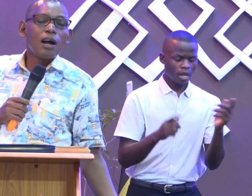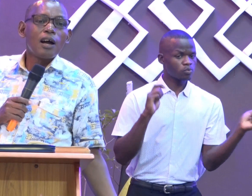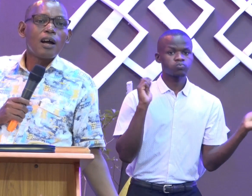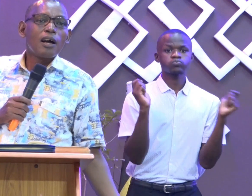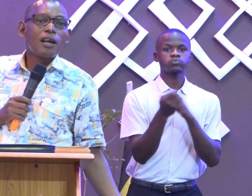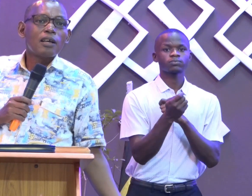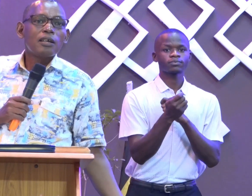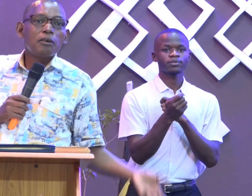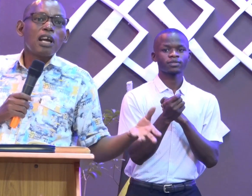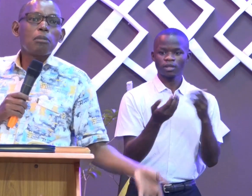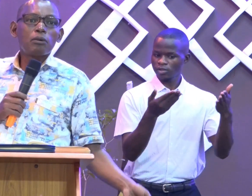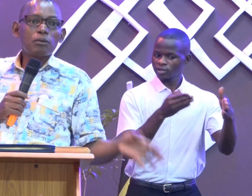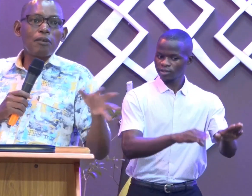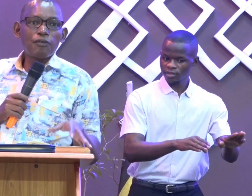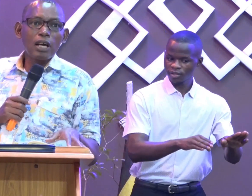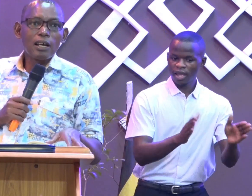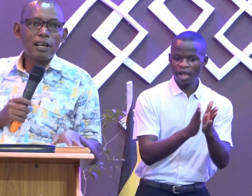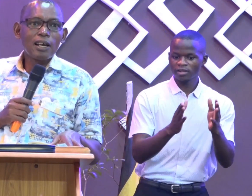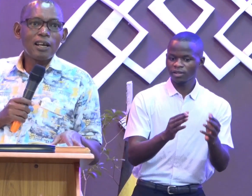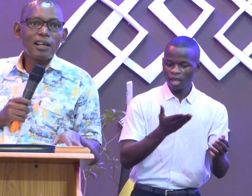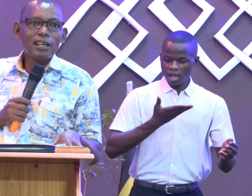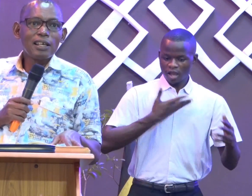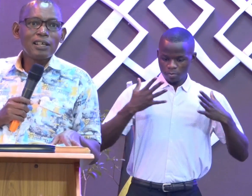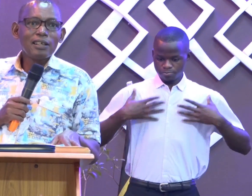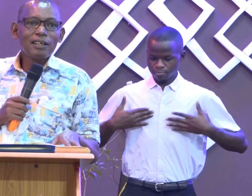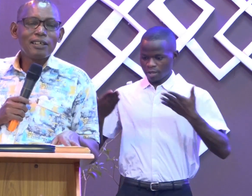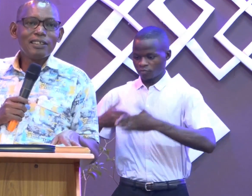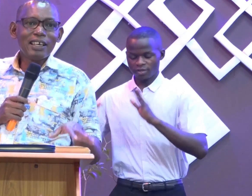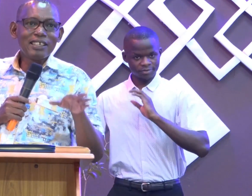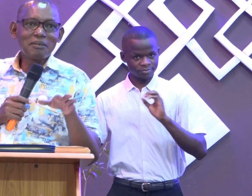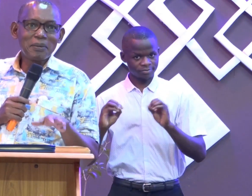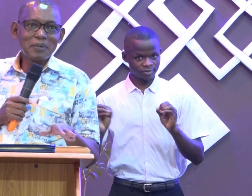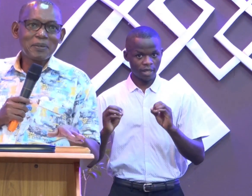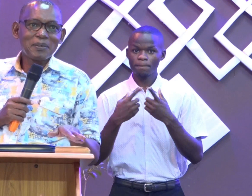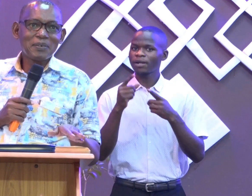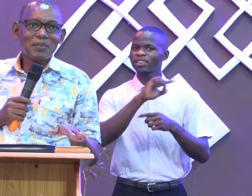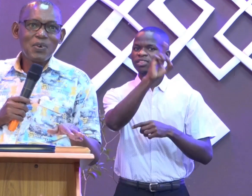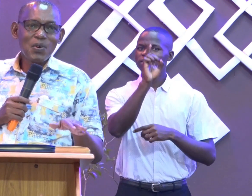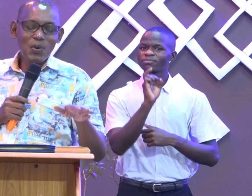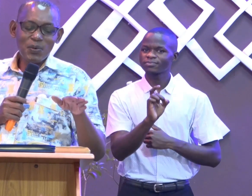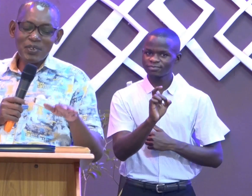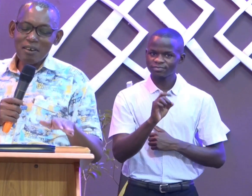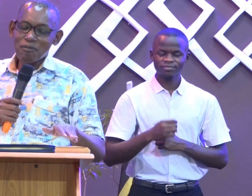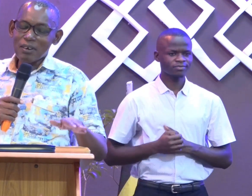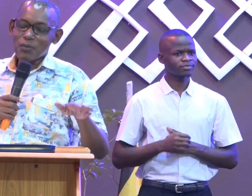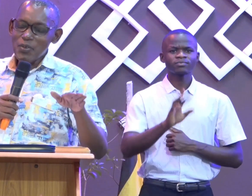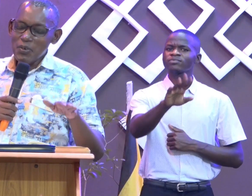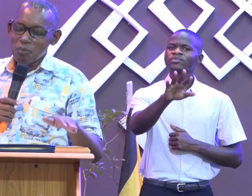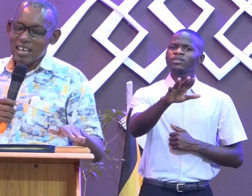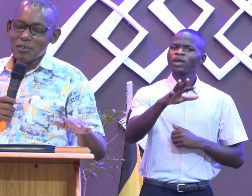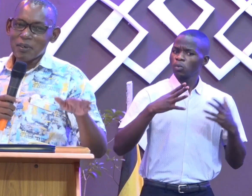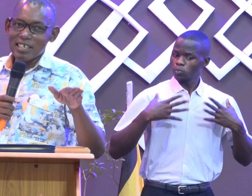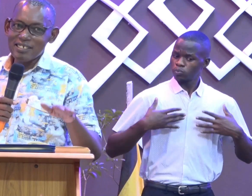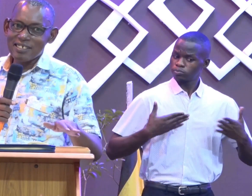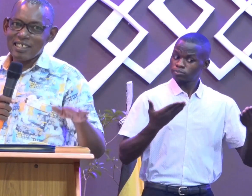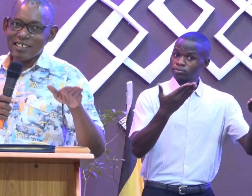There is exchange of death. N'oyambala ogutafa. And you dress up the incorruptible. Naye ekibuuzo. But the question is. Ogutafa